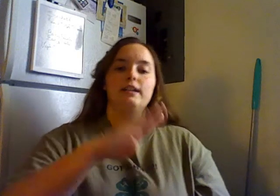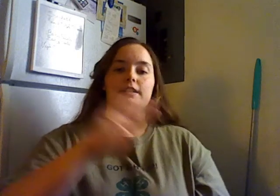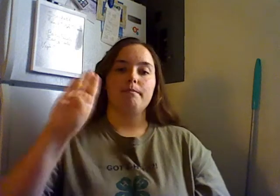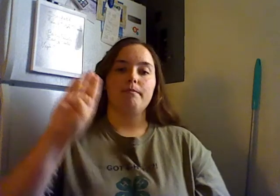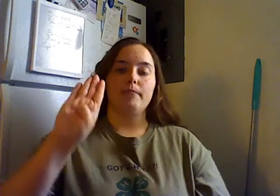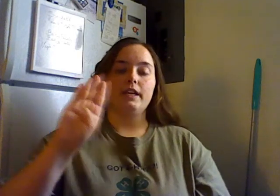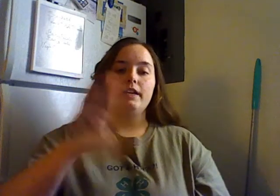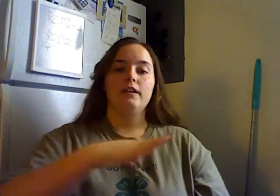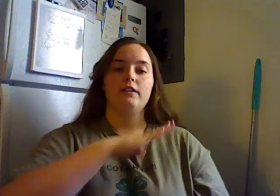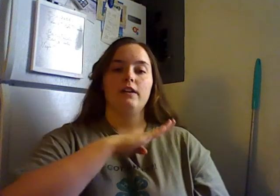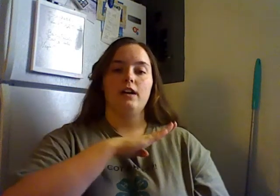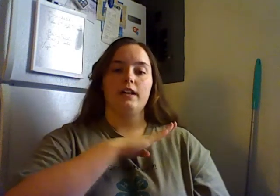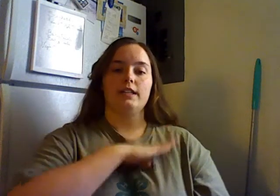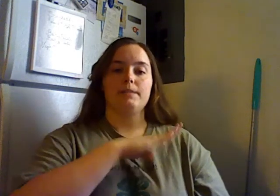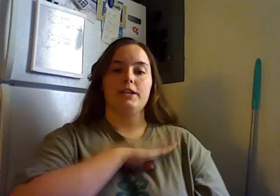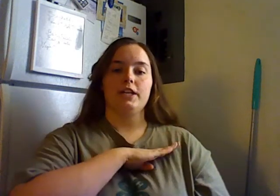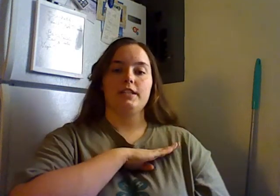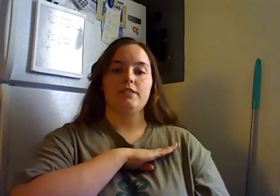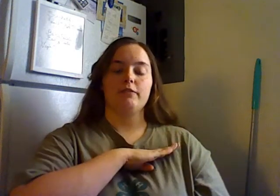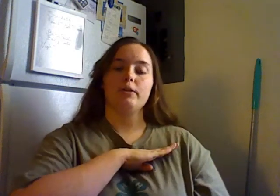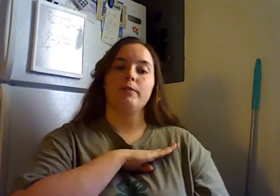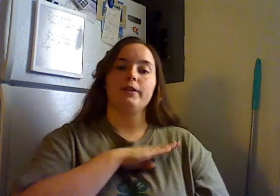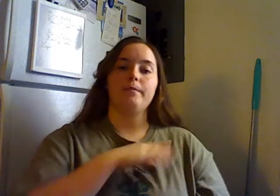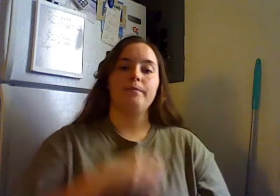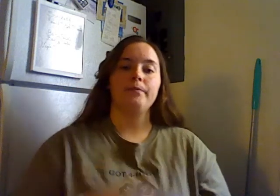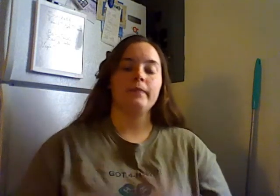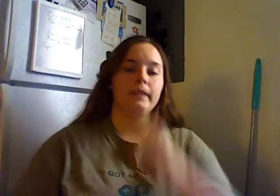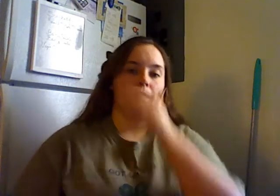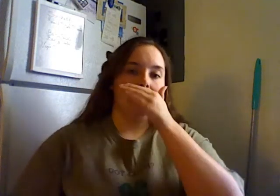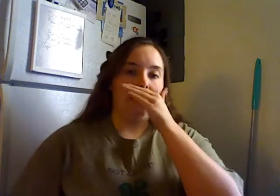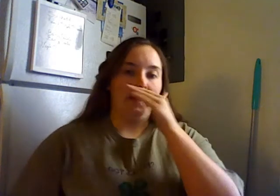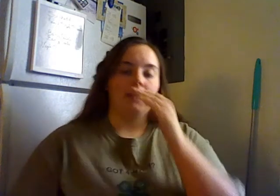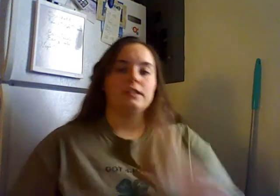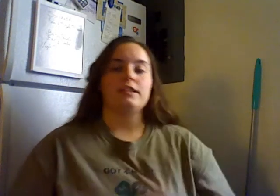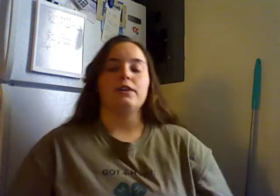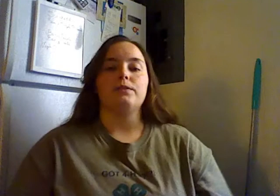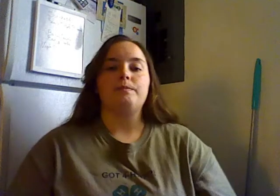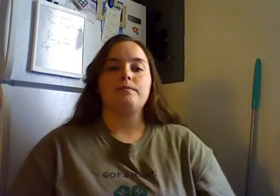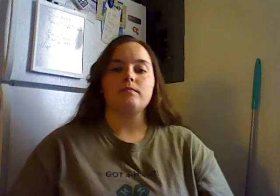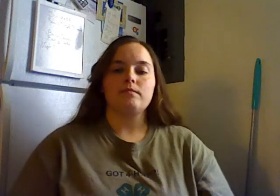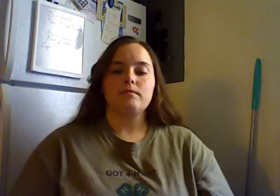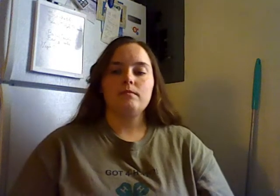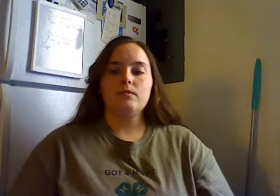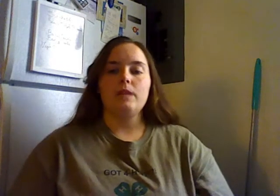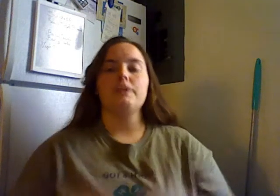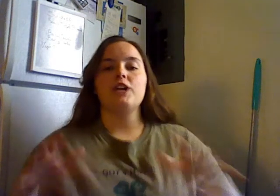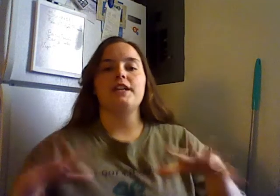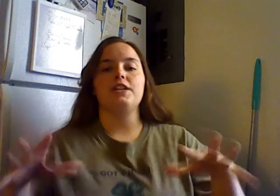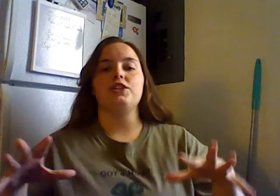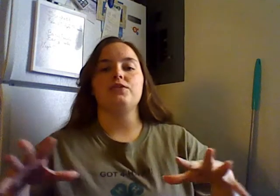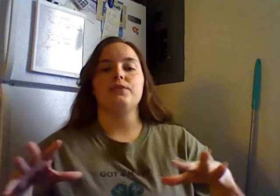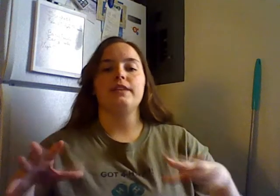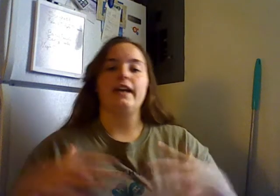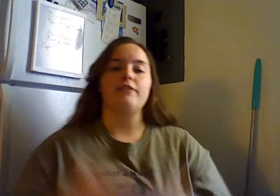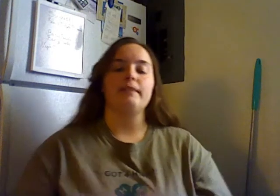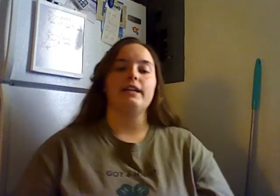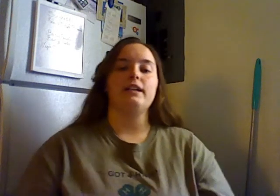a B against my chest for Barbara. So I'm going to try to teach you the alphabet